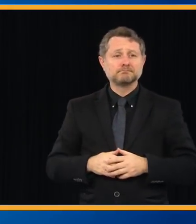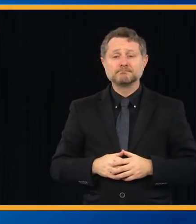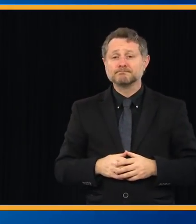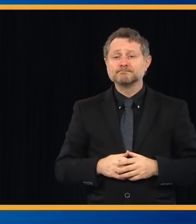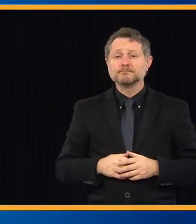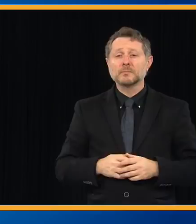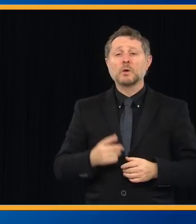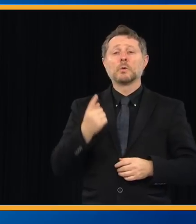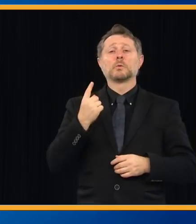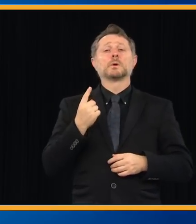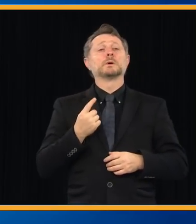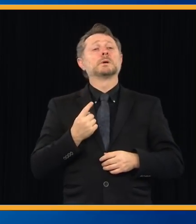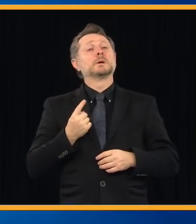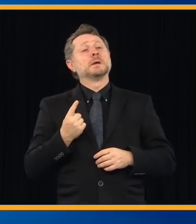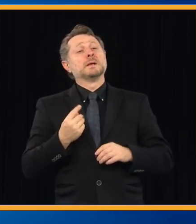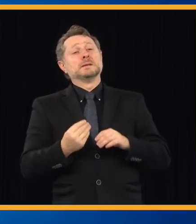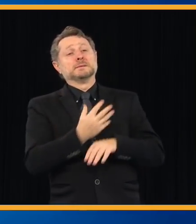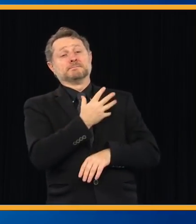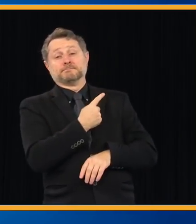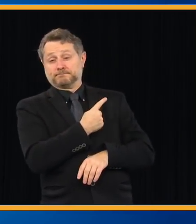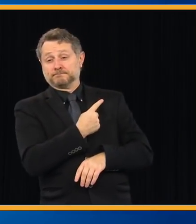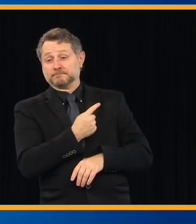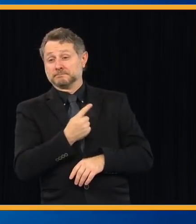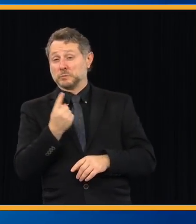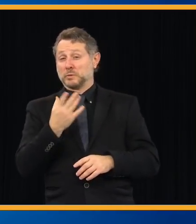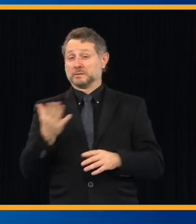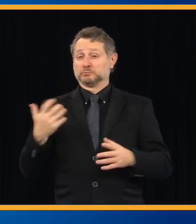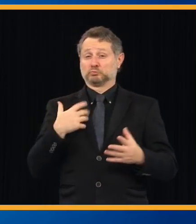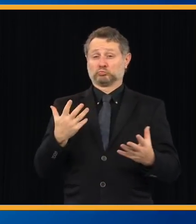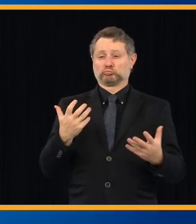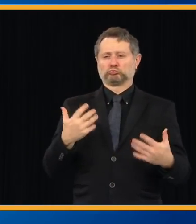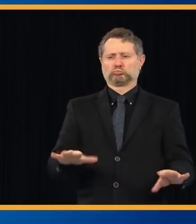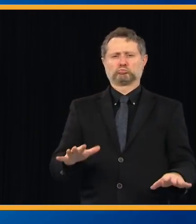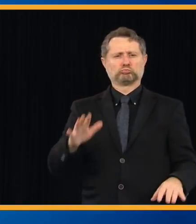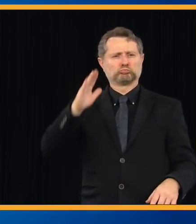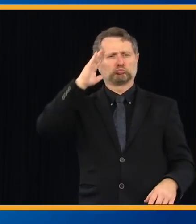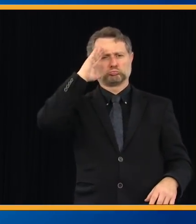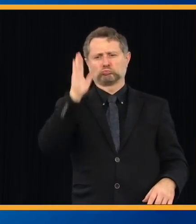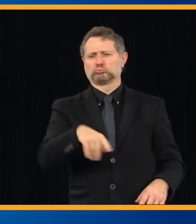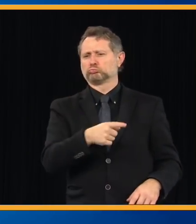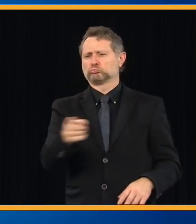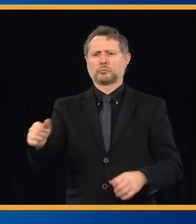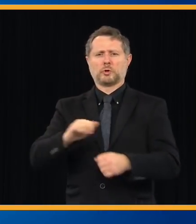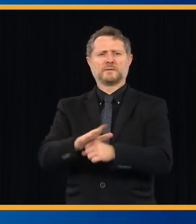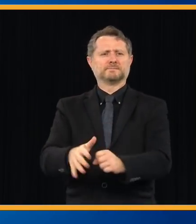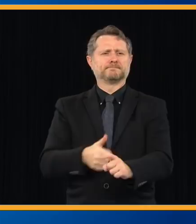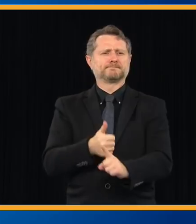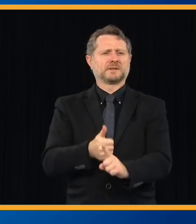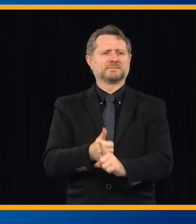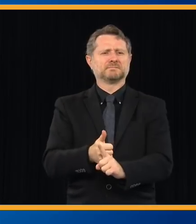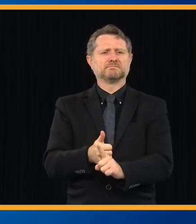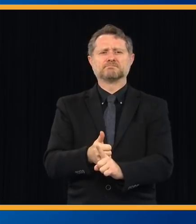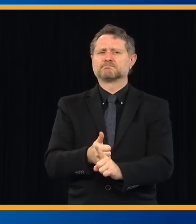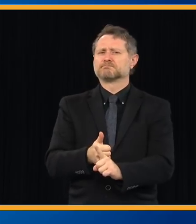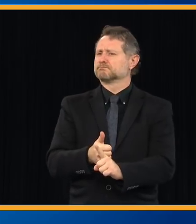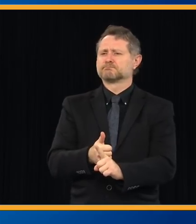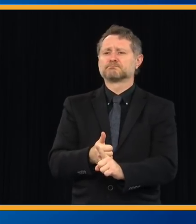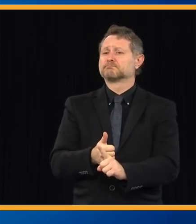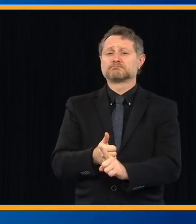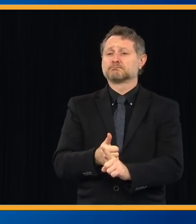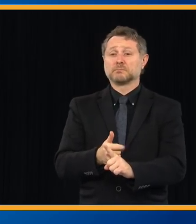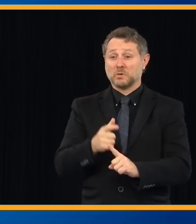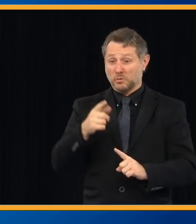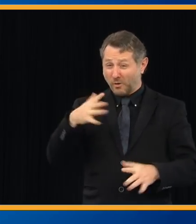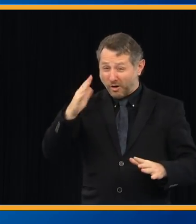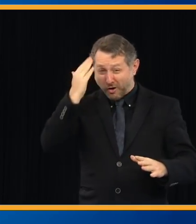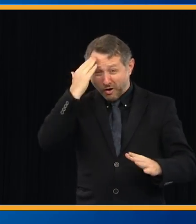globe, literally. One fact we do know about COVID is we know that there is still a lot that